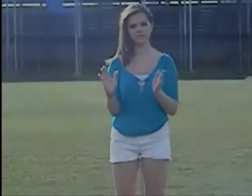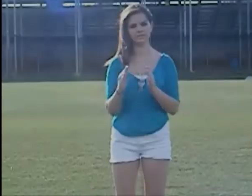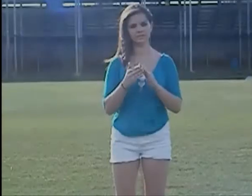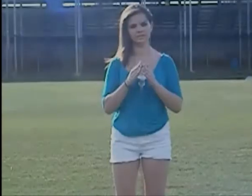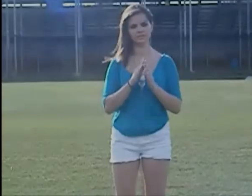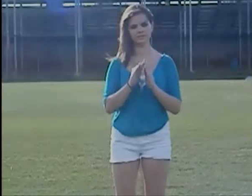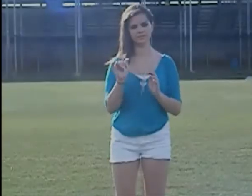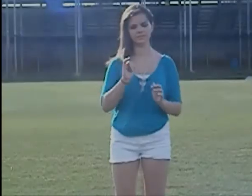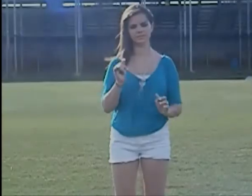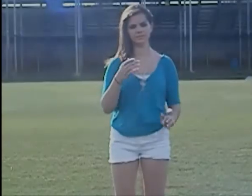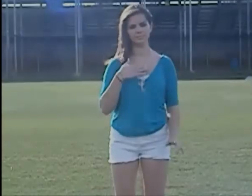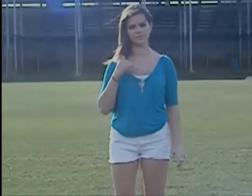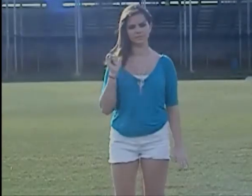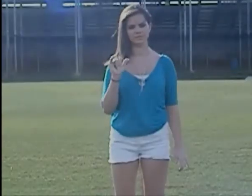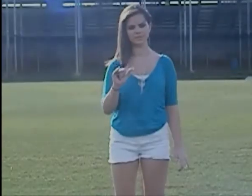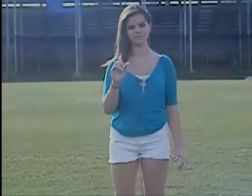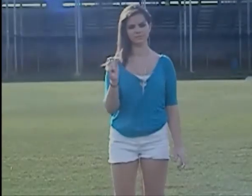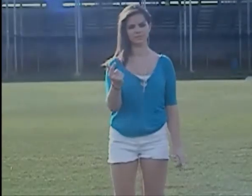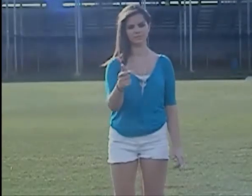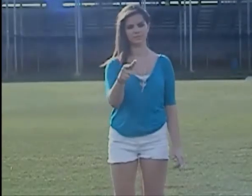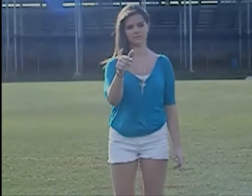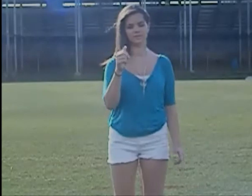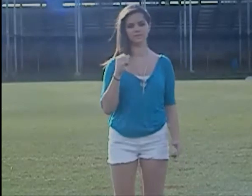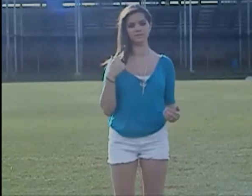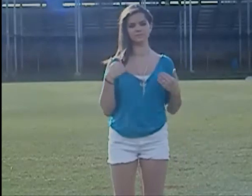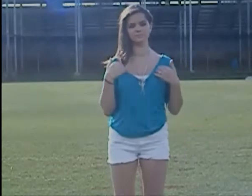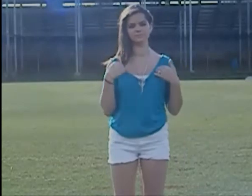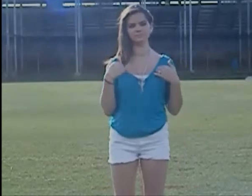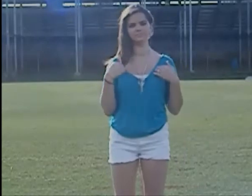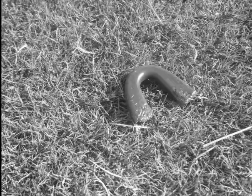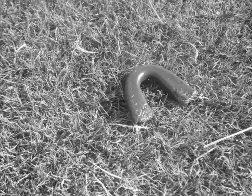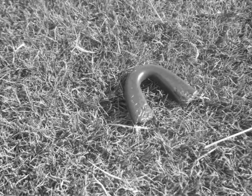In little towns like mine That's all they got